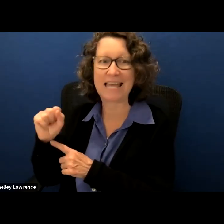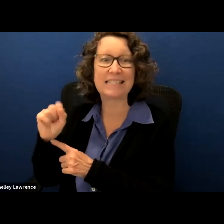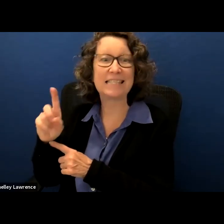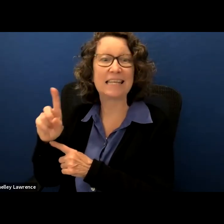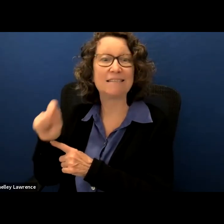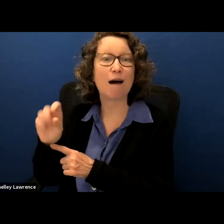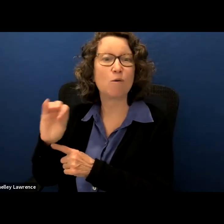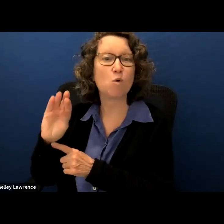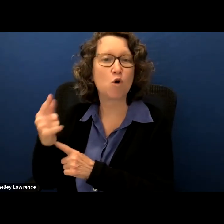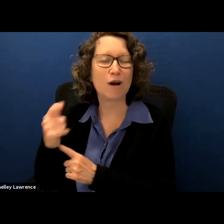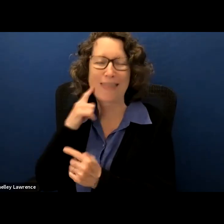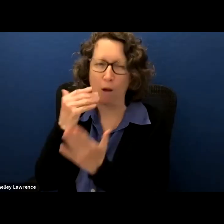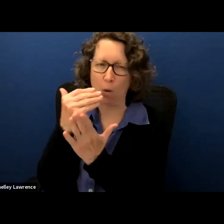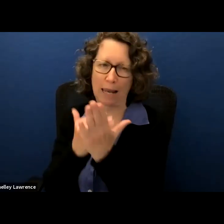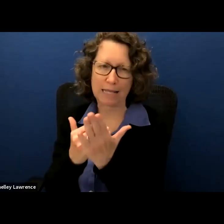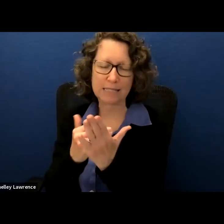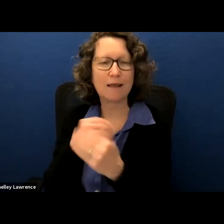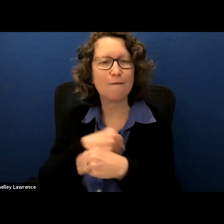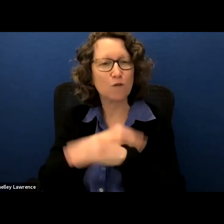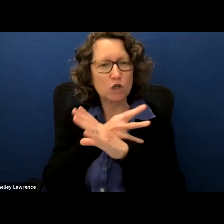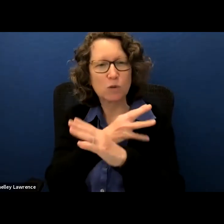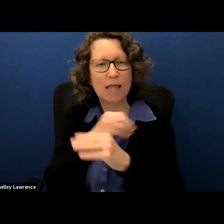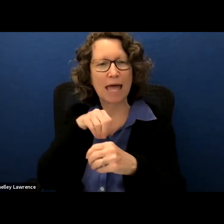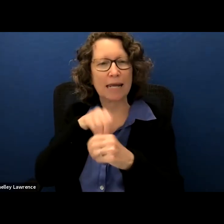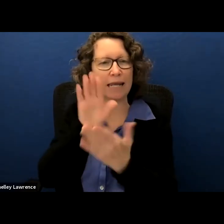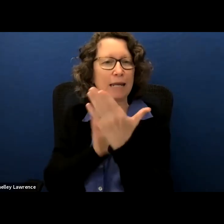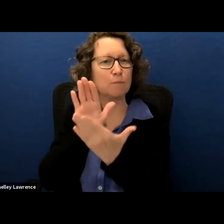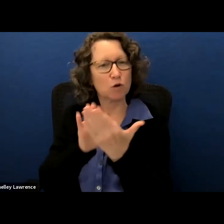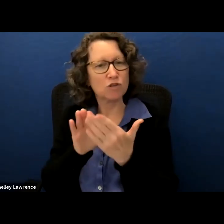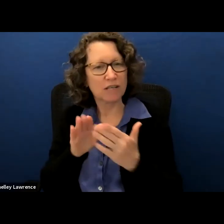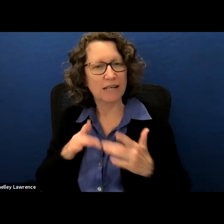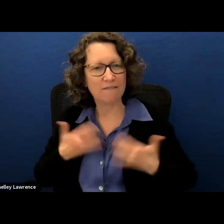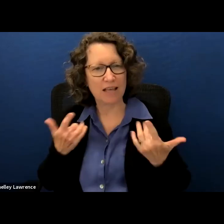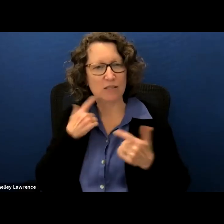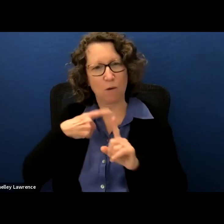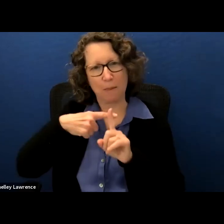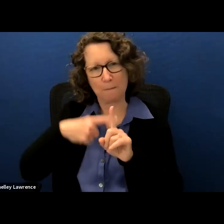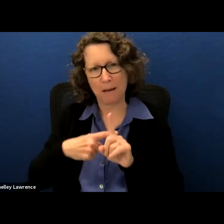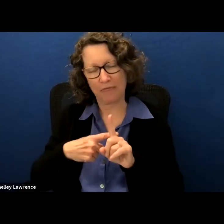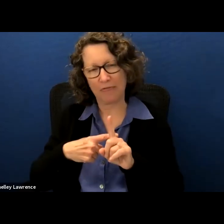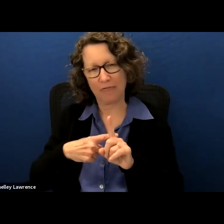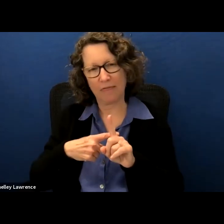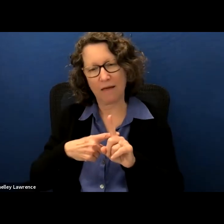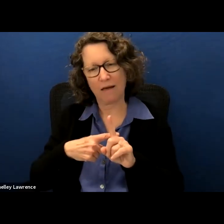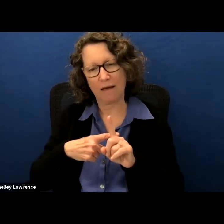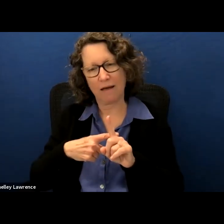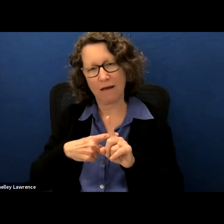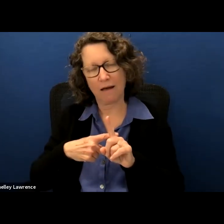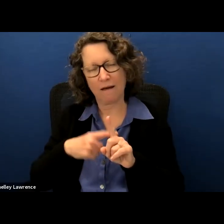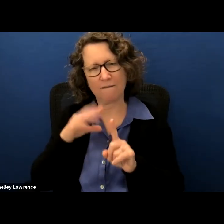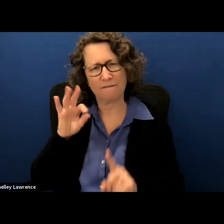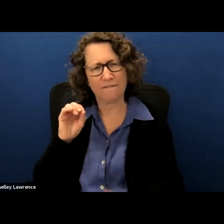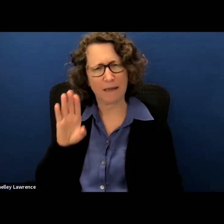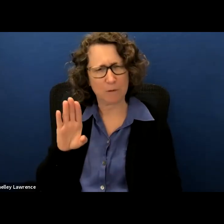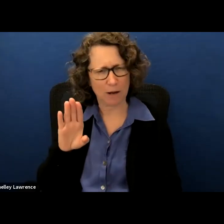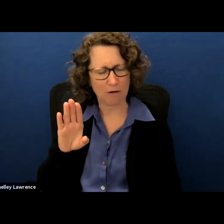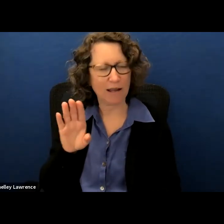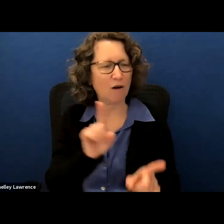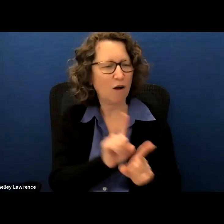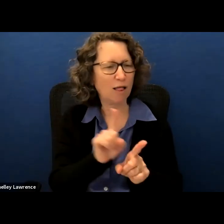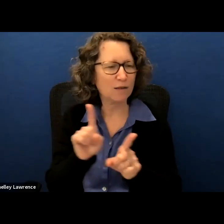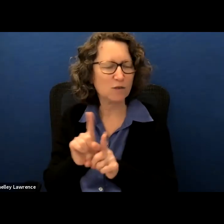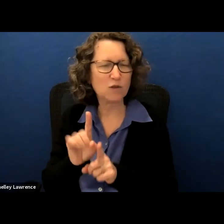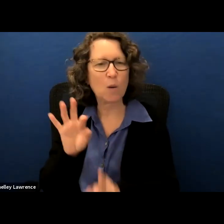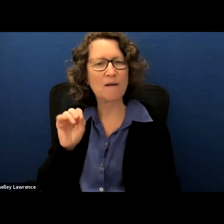JUNETENTHSB.org, which will list the virtual and in-person upcoming events for the month of February. And also there